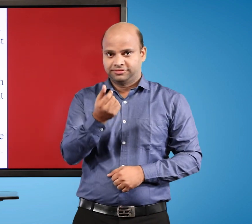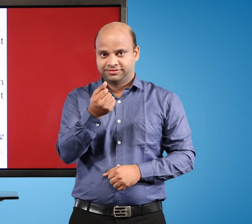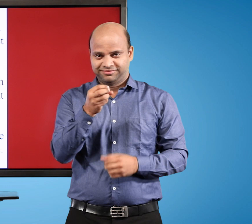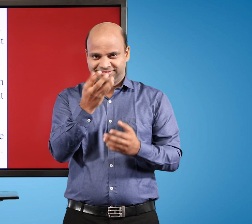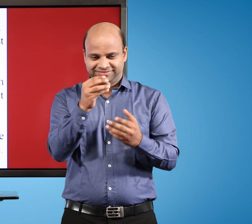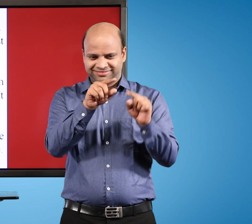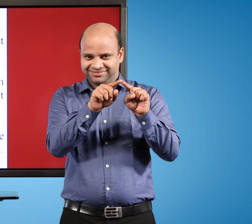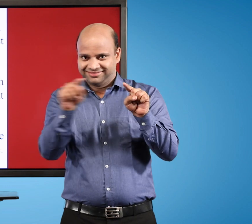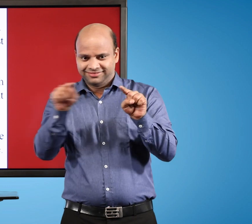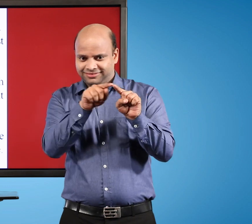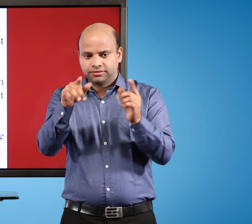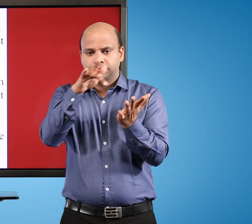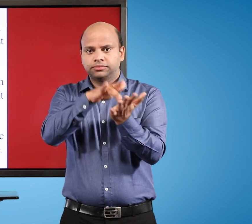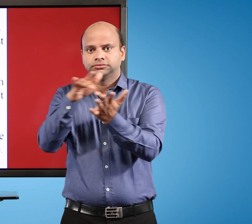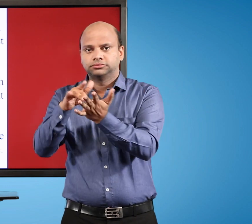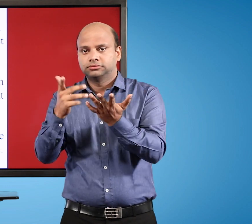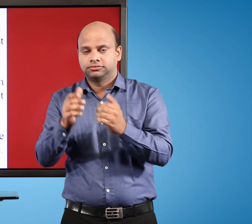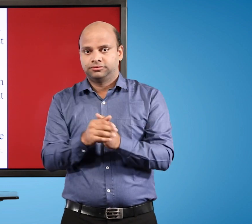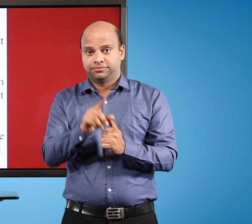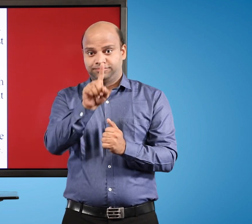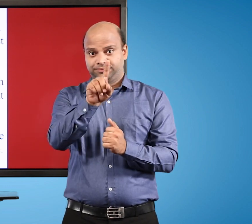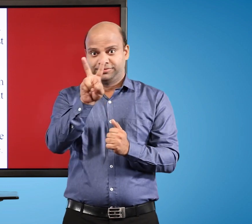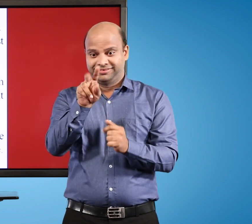Place the successor of 12